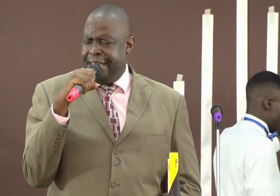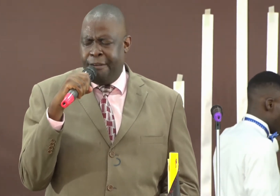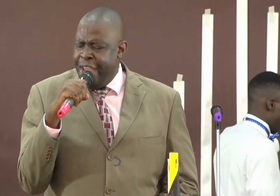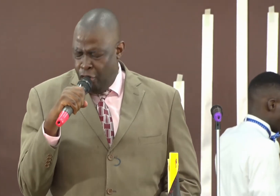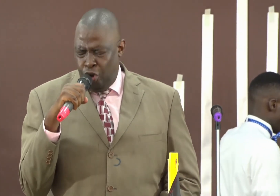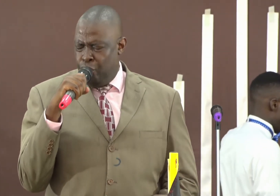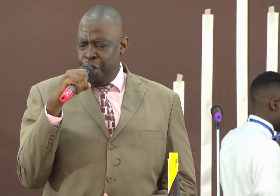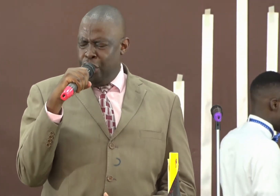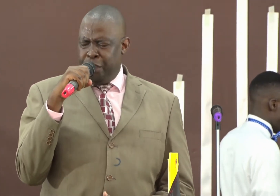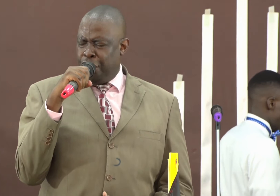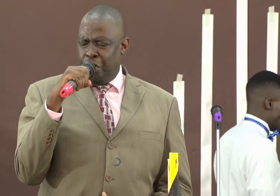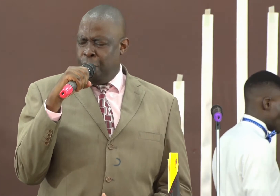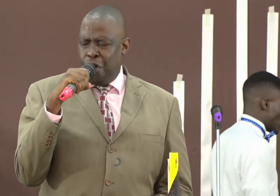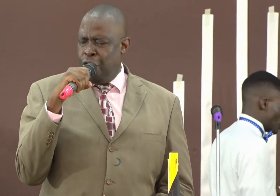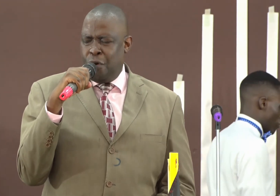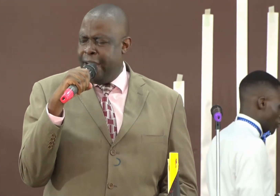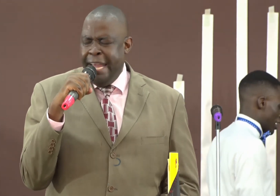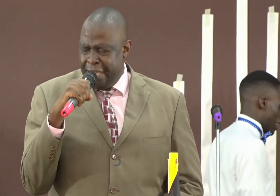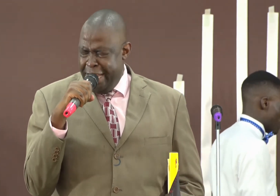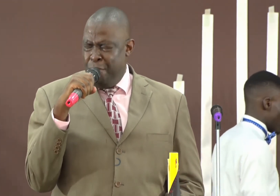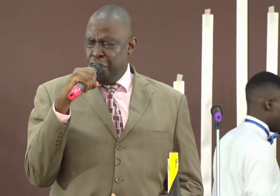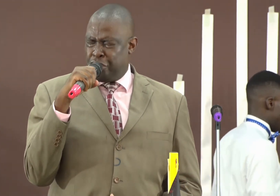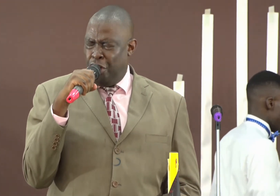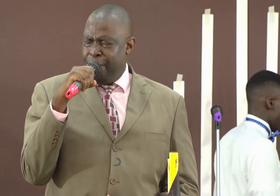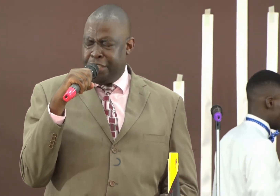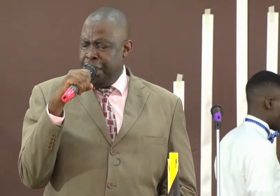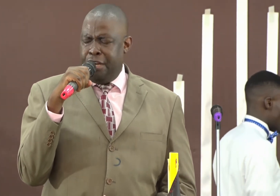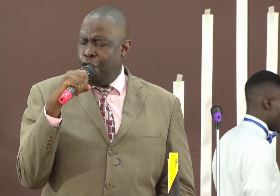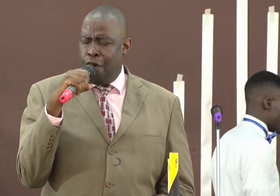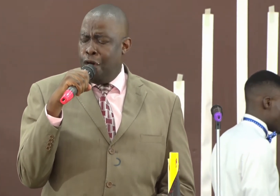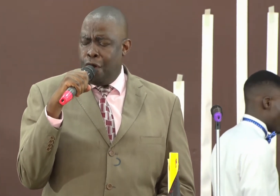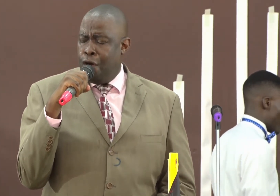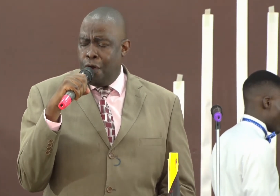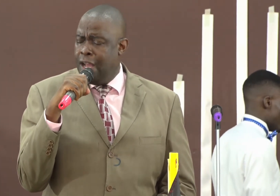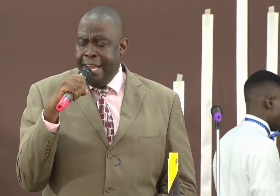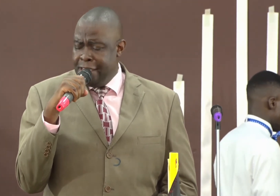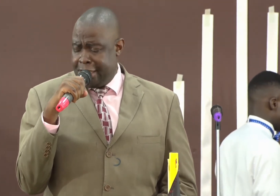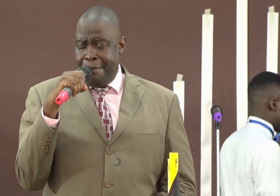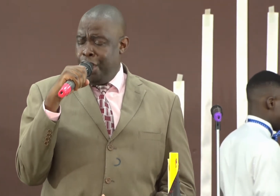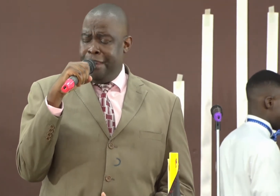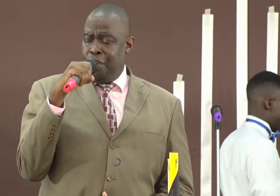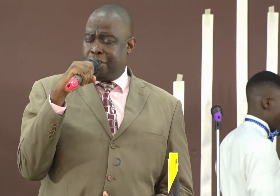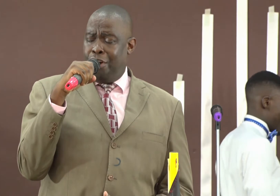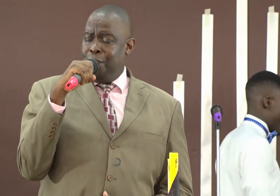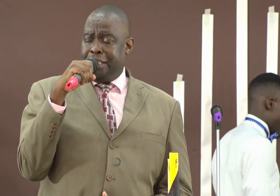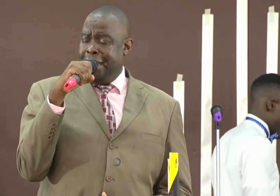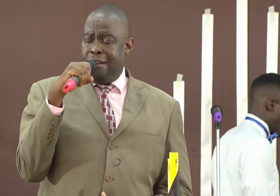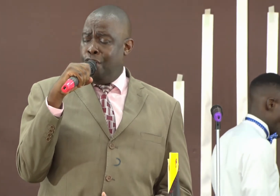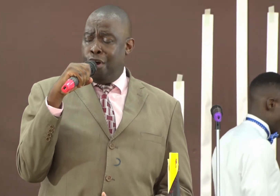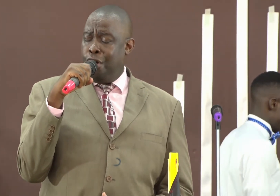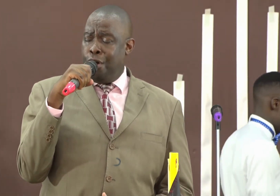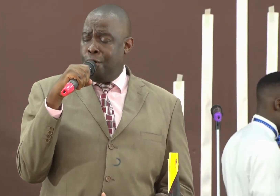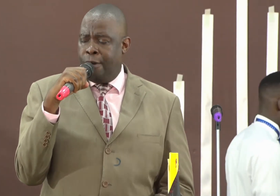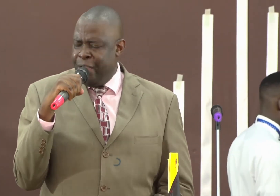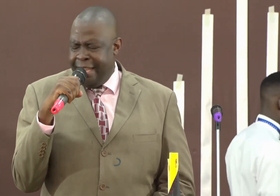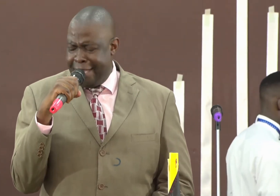njanyetole Omoyo mtukubu Yemosomo tindo Sebo